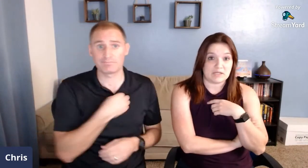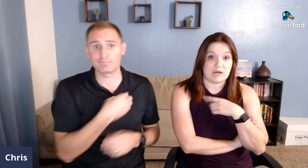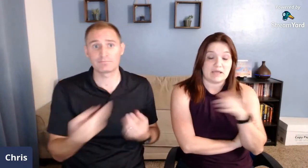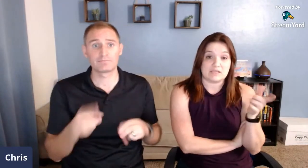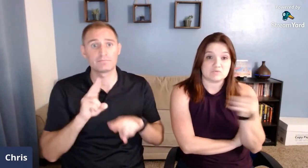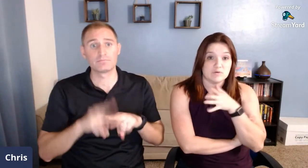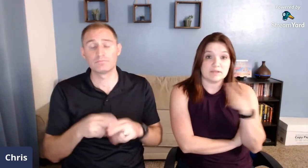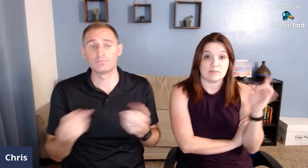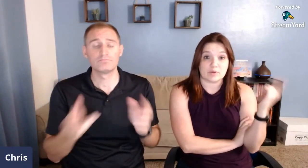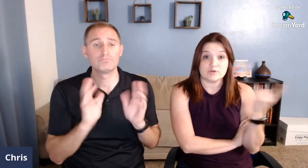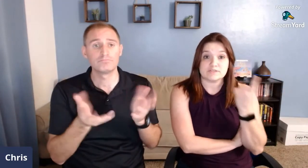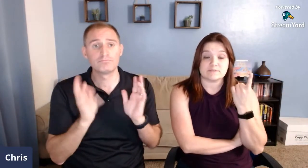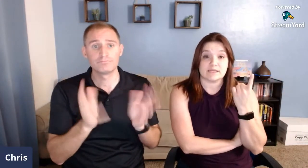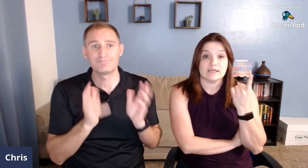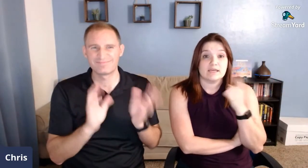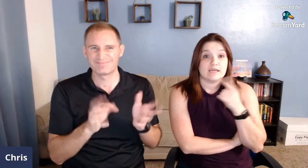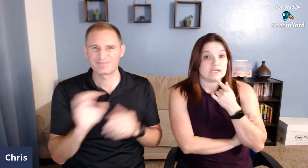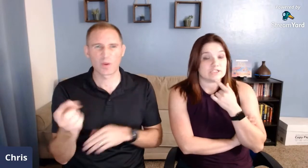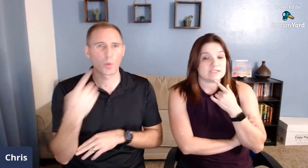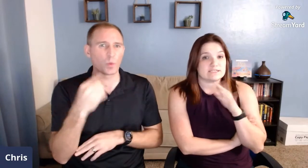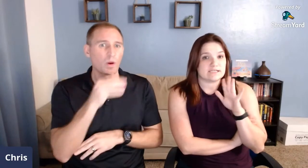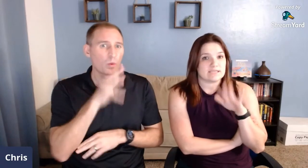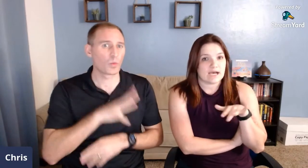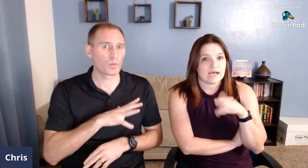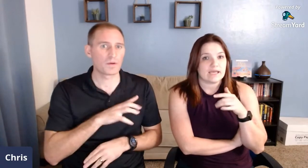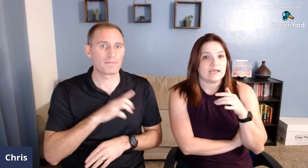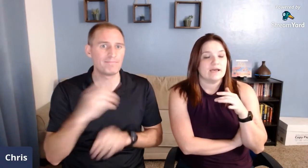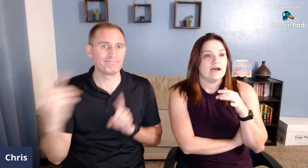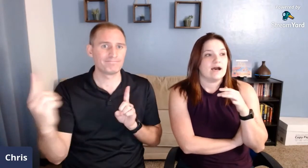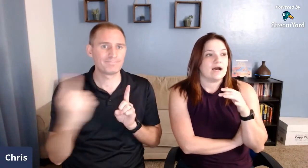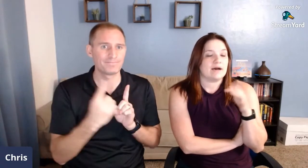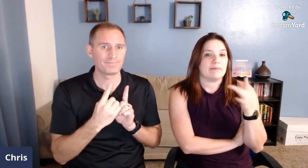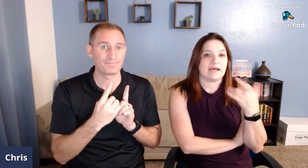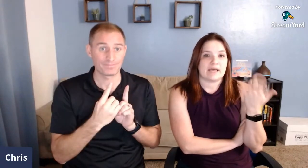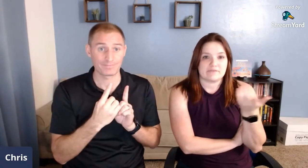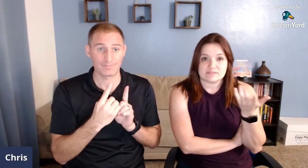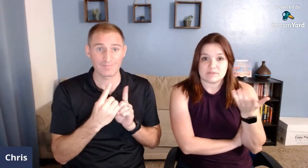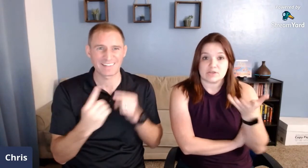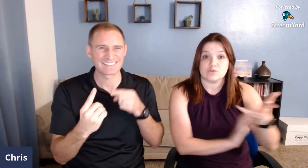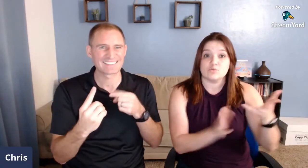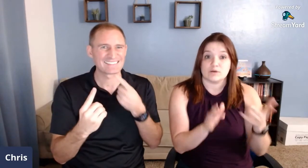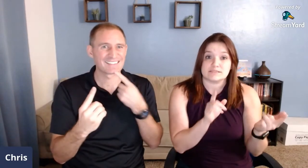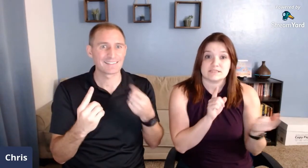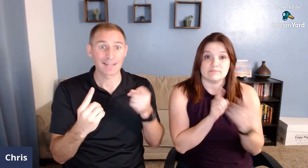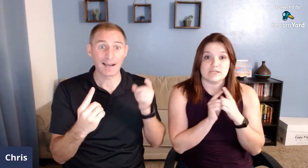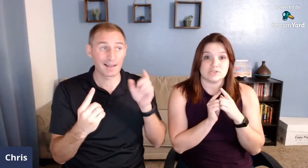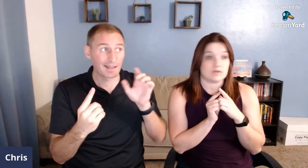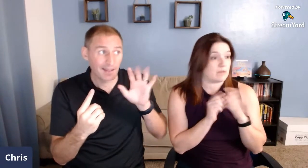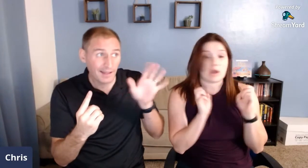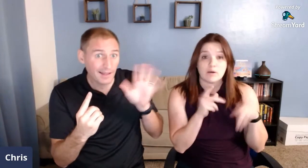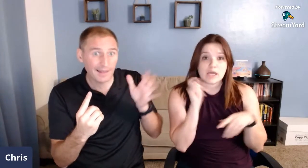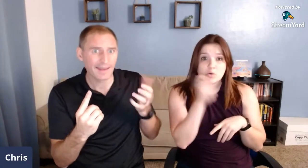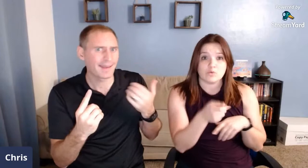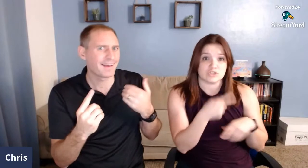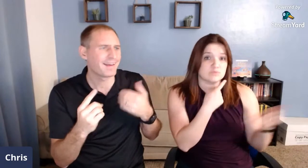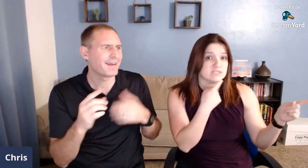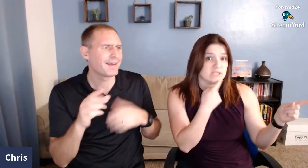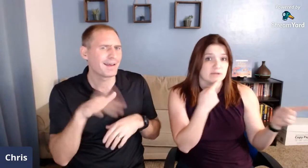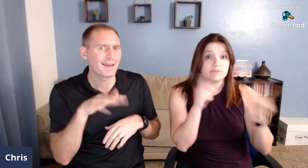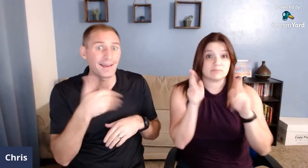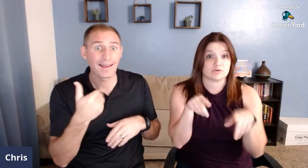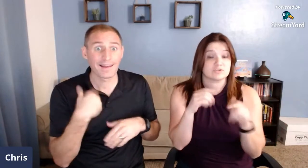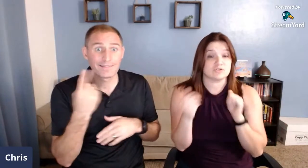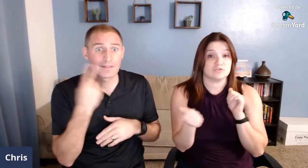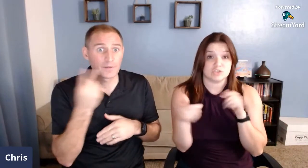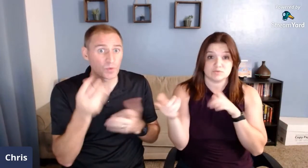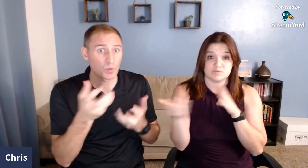like we didn't know. And this woman approaches me, and she says, "Hi, I have somebody here who wants to meet you." And I'm like, "Okay, cool." She was